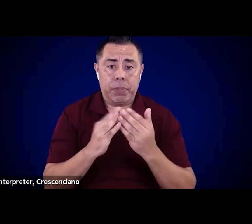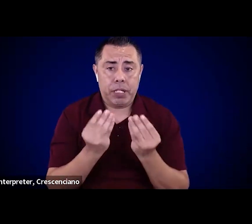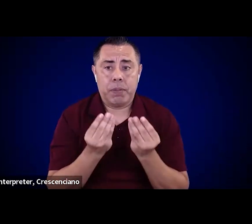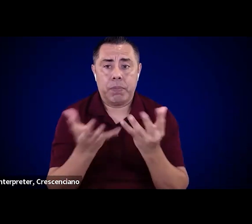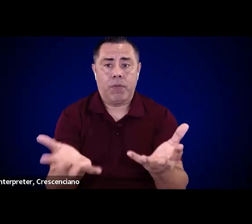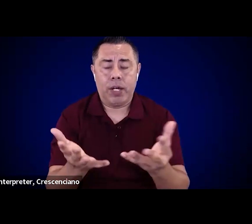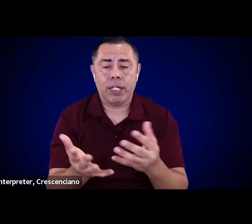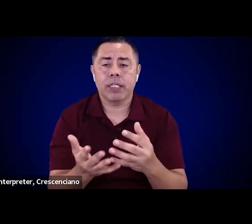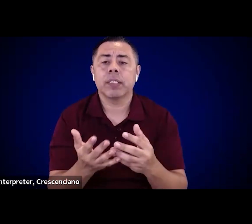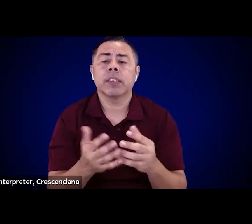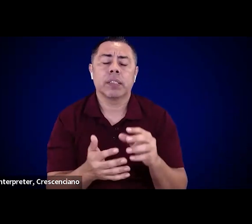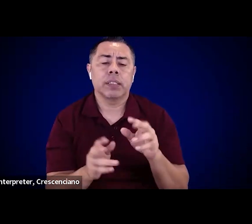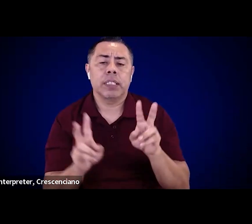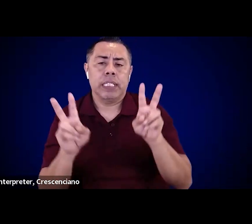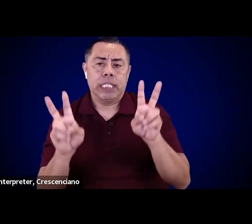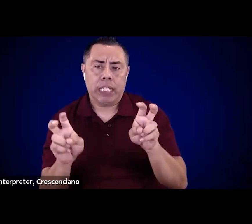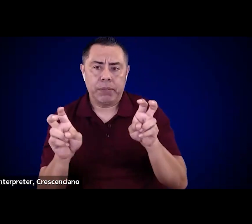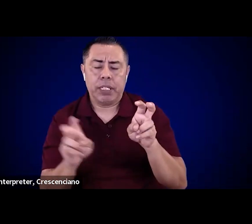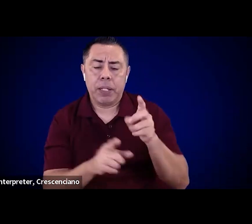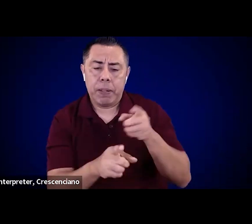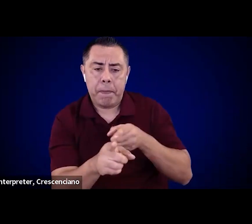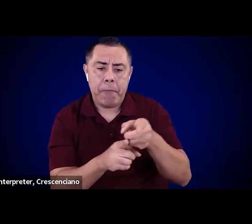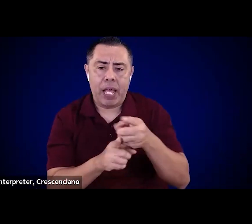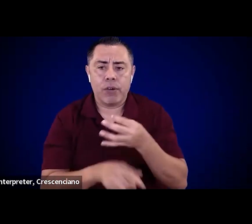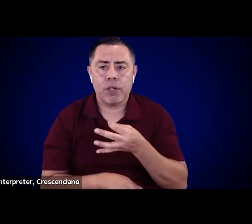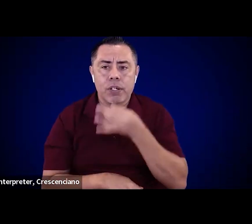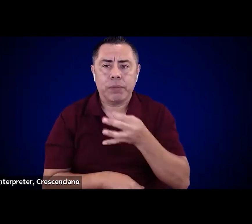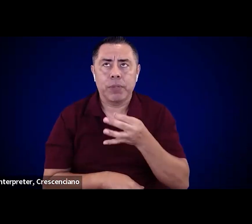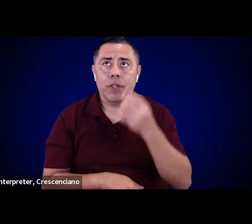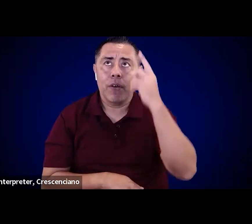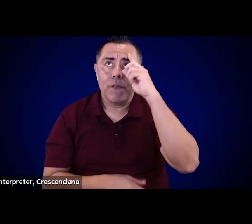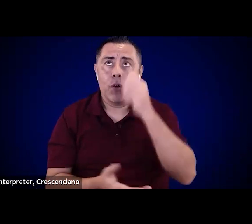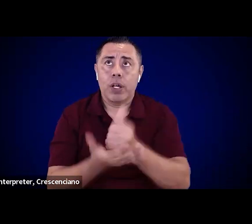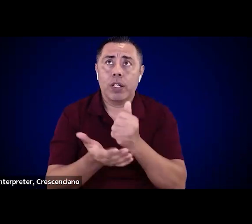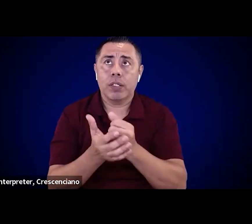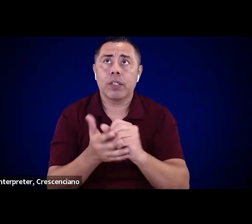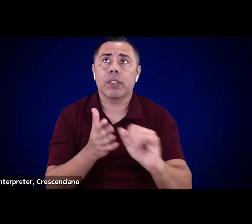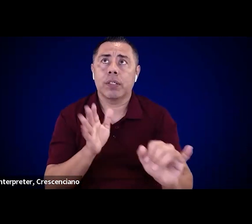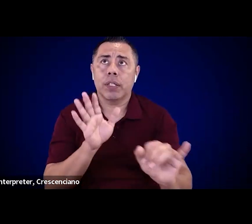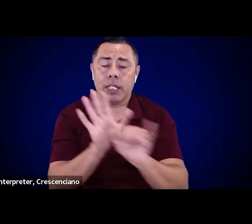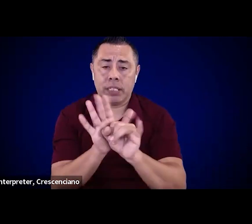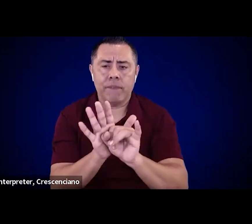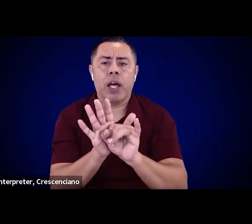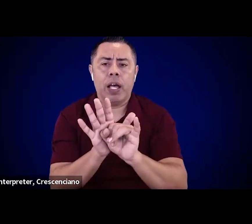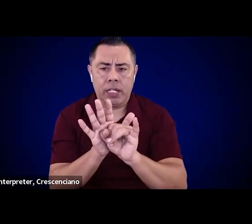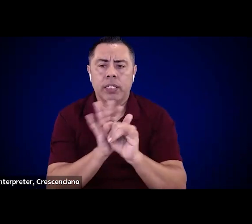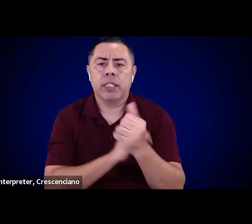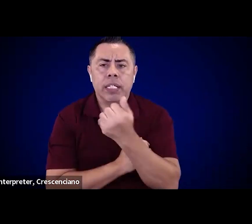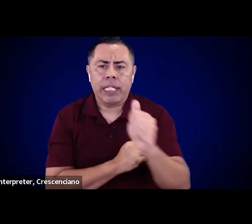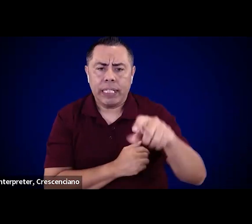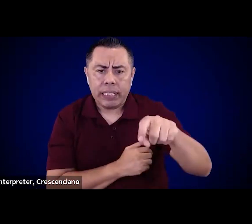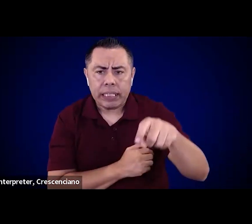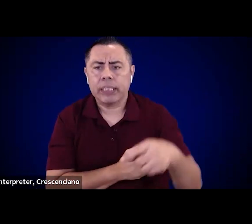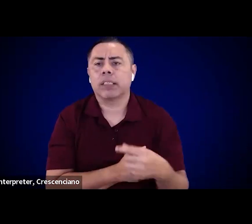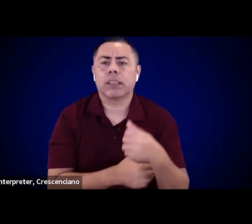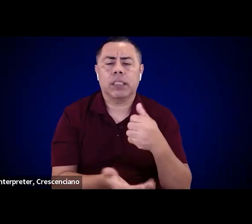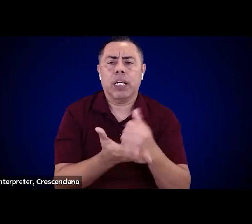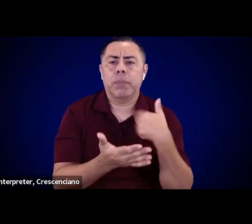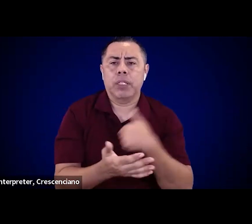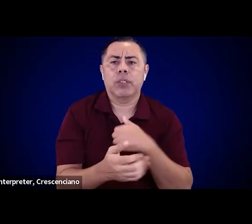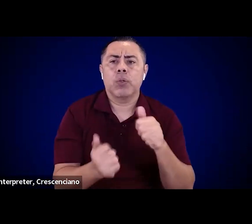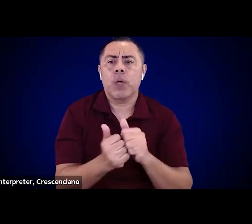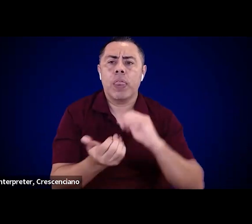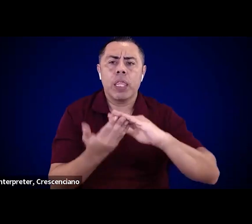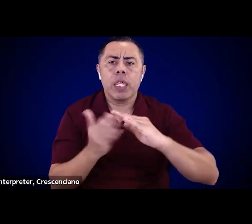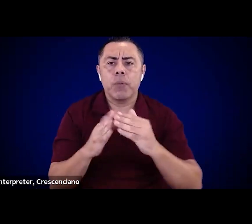in identifying unmet needs, partner with us on the development of preparedness resources and innovative projects, and